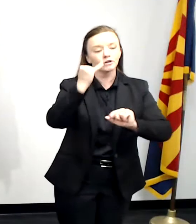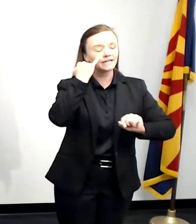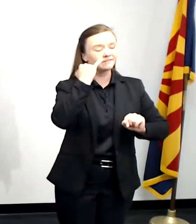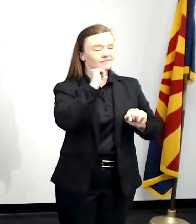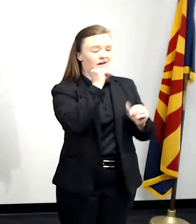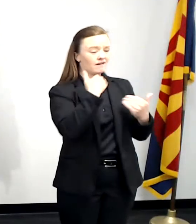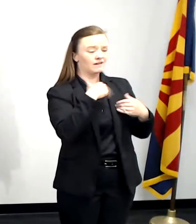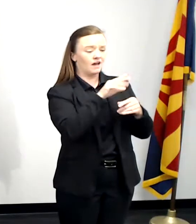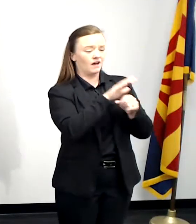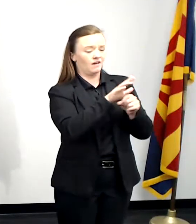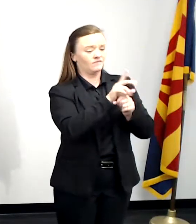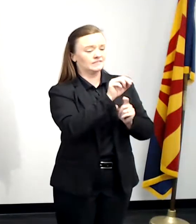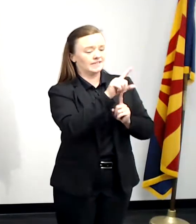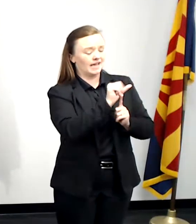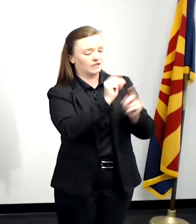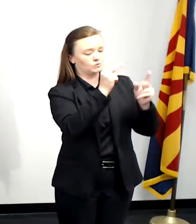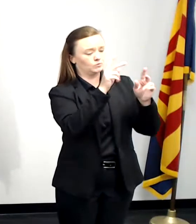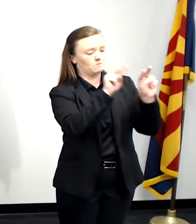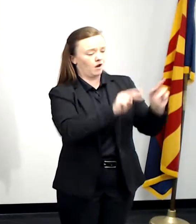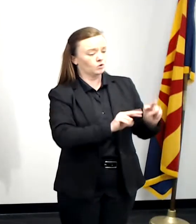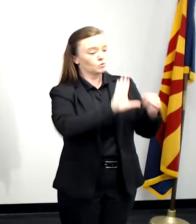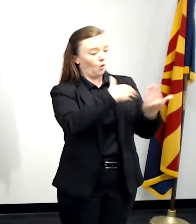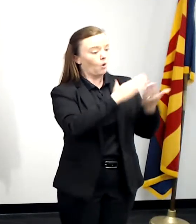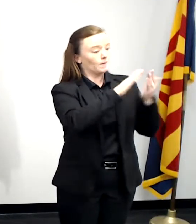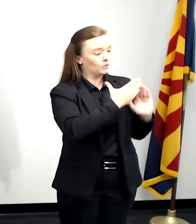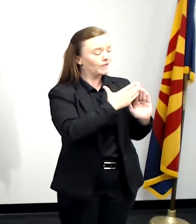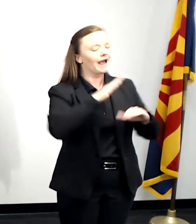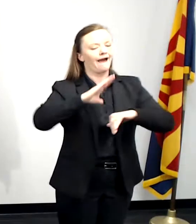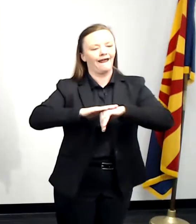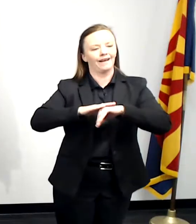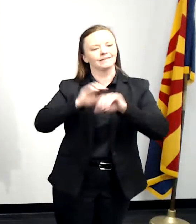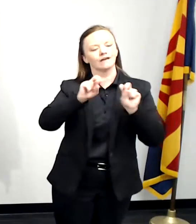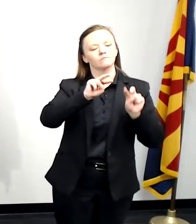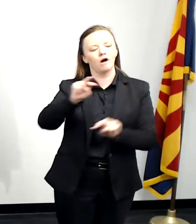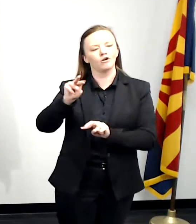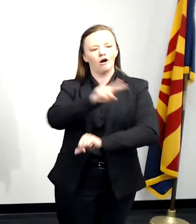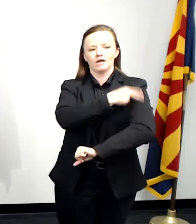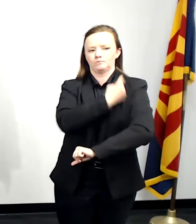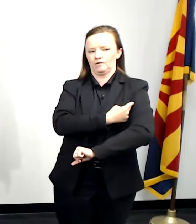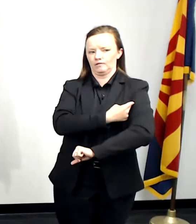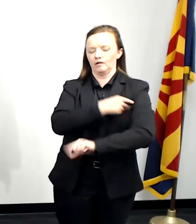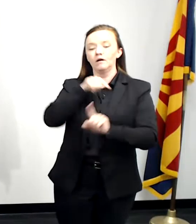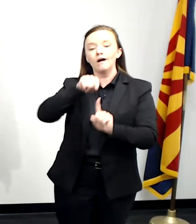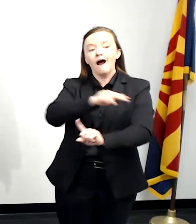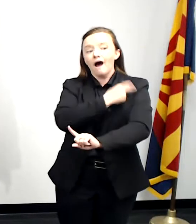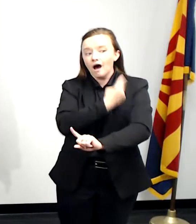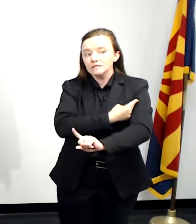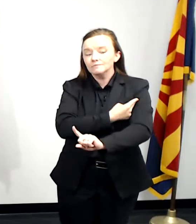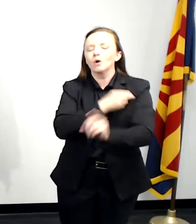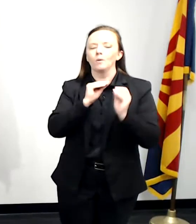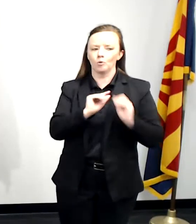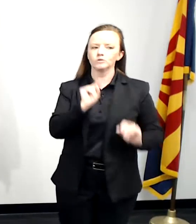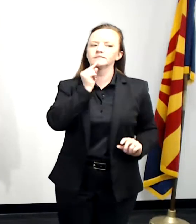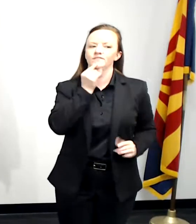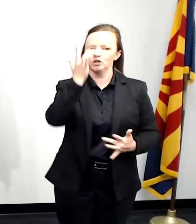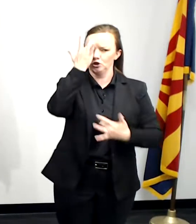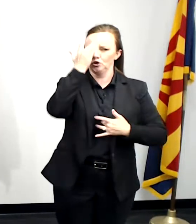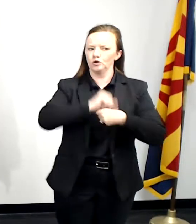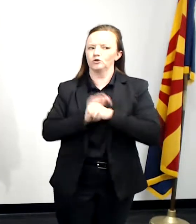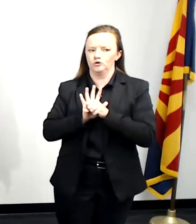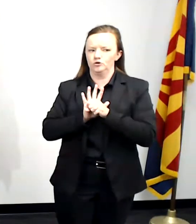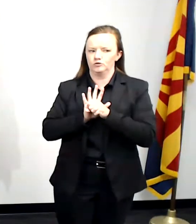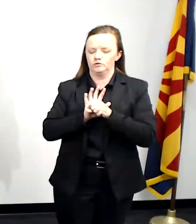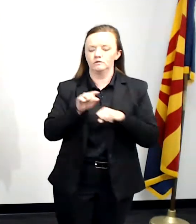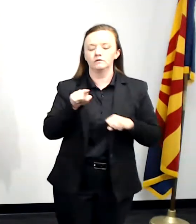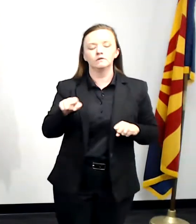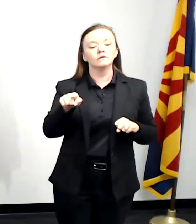It allows us to follow trends of more severe disease requiring hospitalization. Since hospitalized people with COVID-19